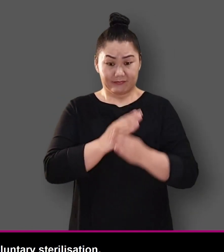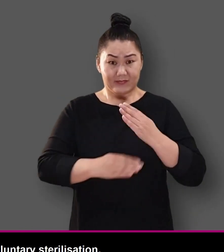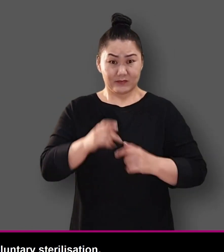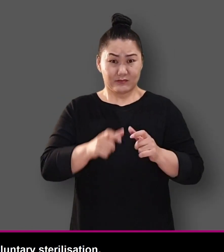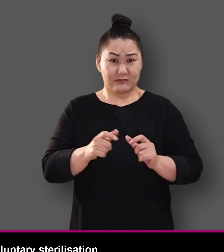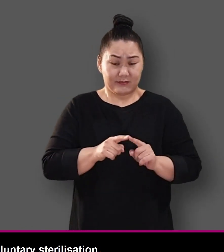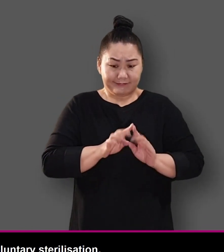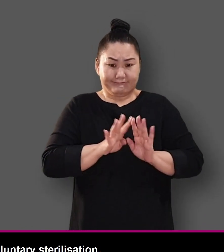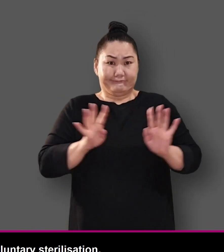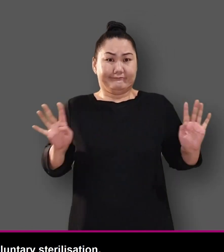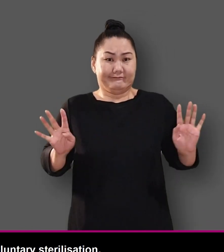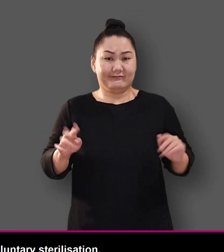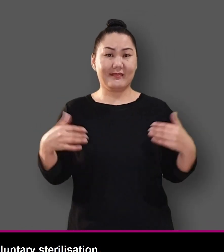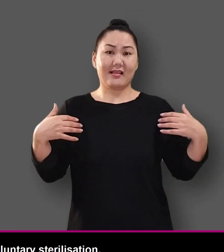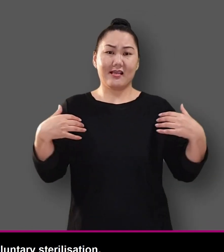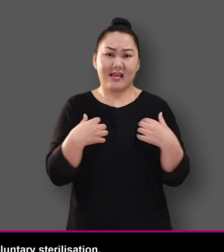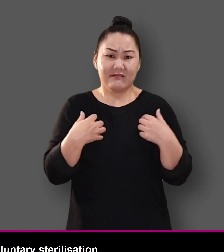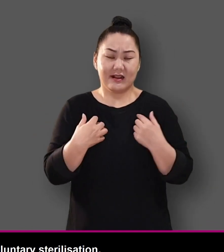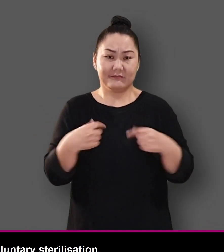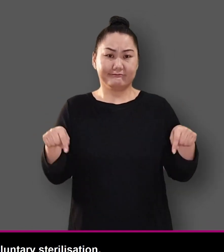including involuntary sterilization.